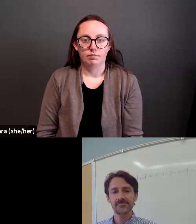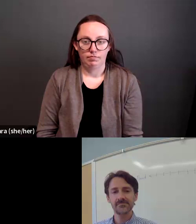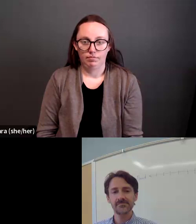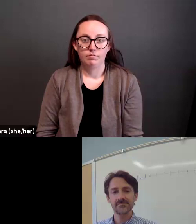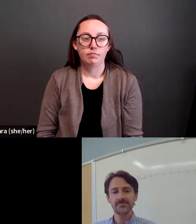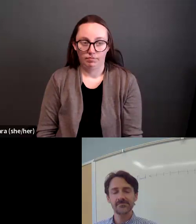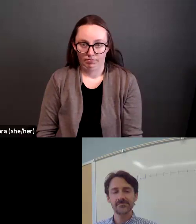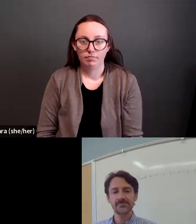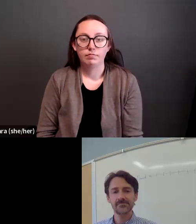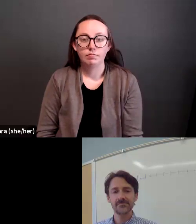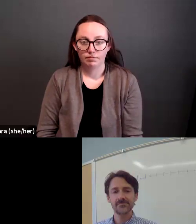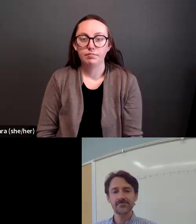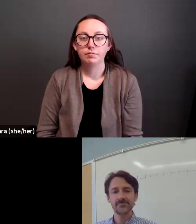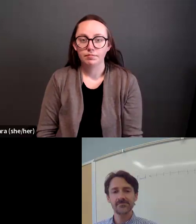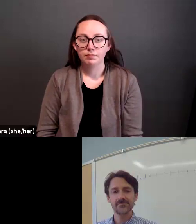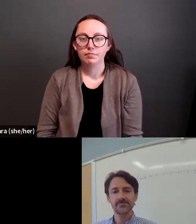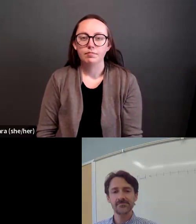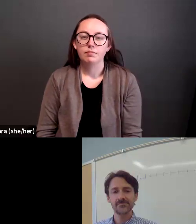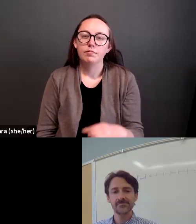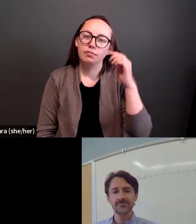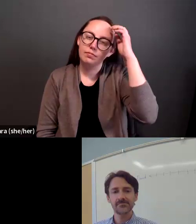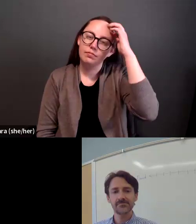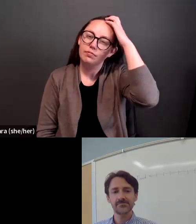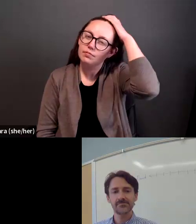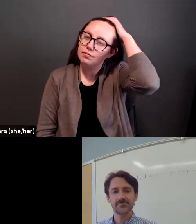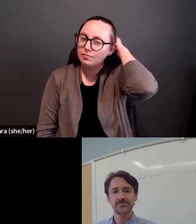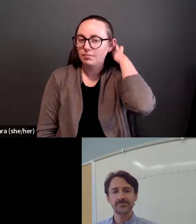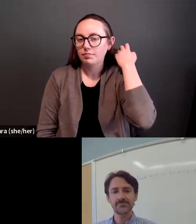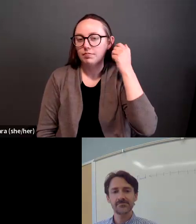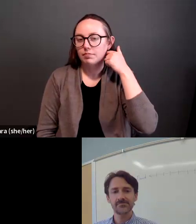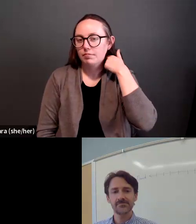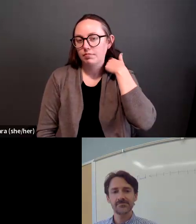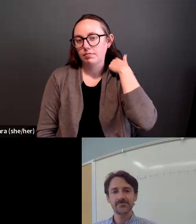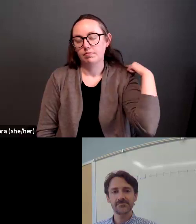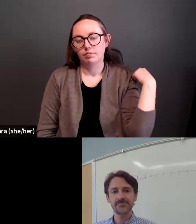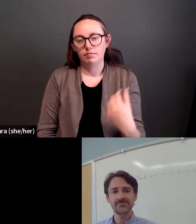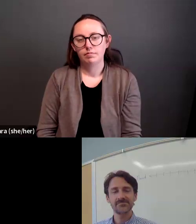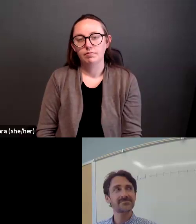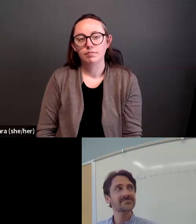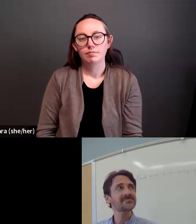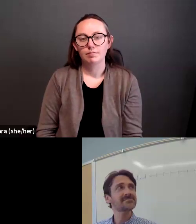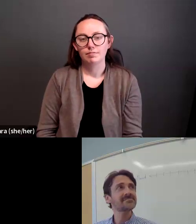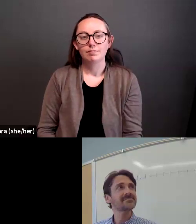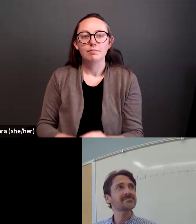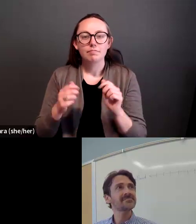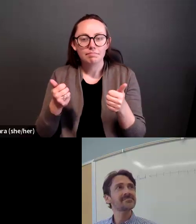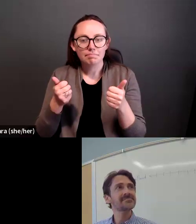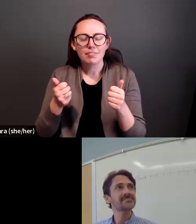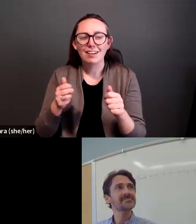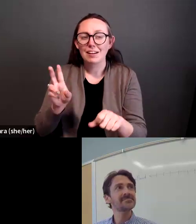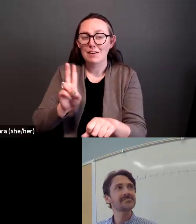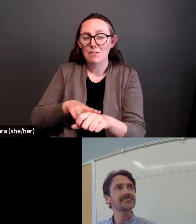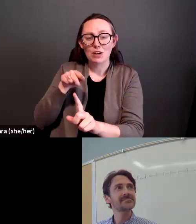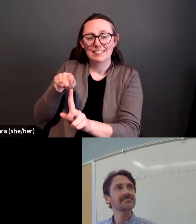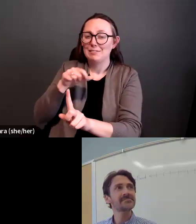he had printed out enough to give to the entire pipe band, which was pretty neat. But of course, he wasn't satisfied just with that. This inspired